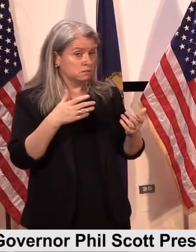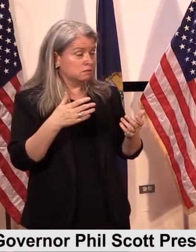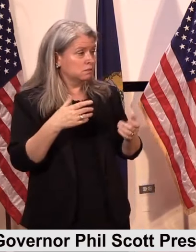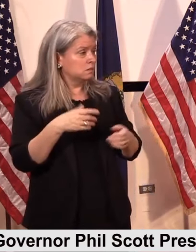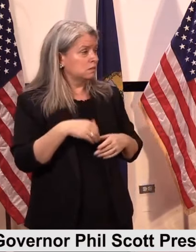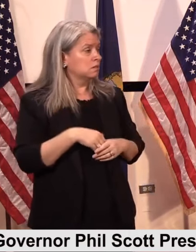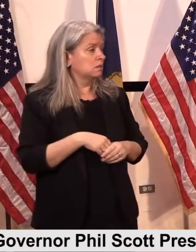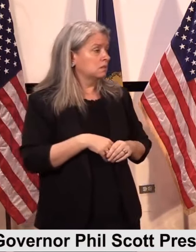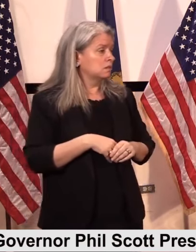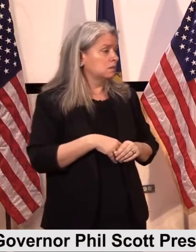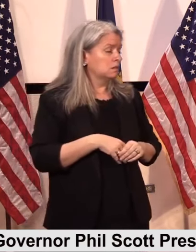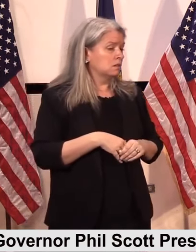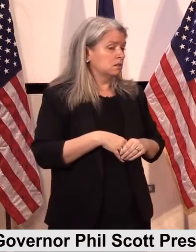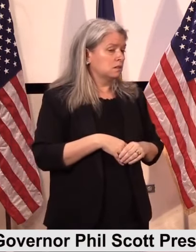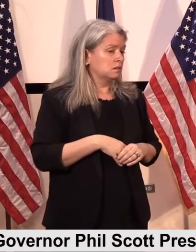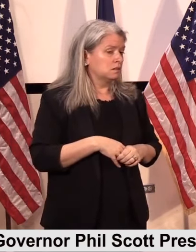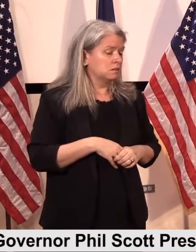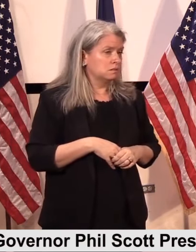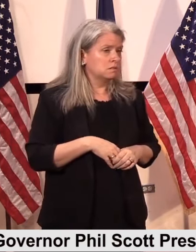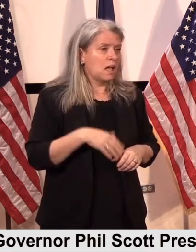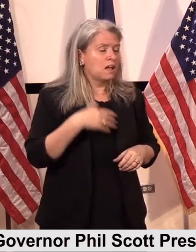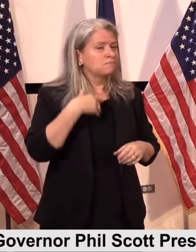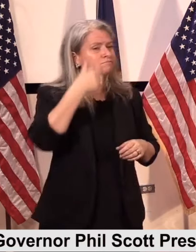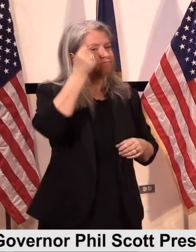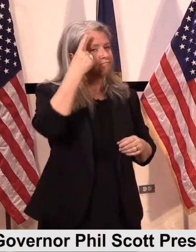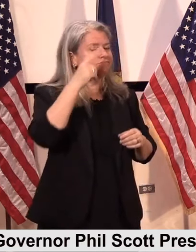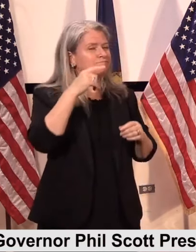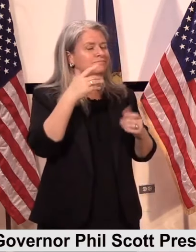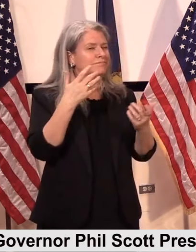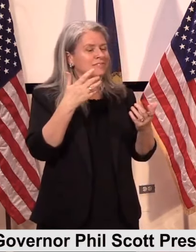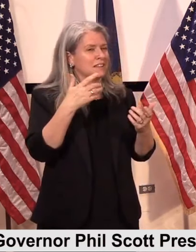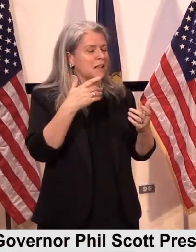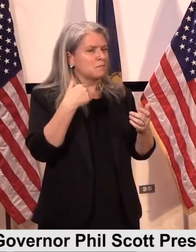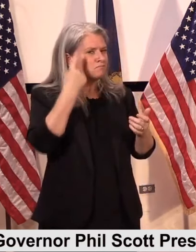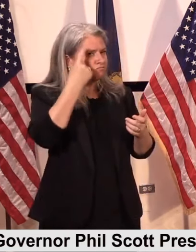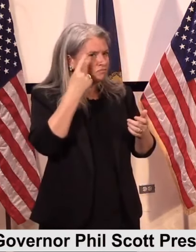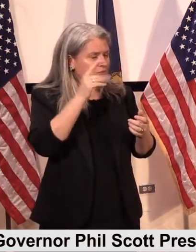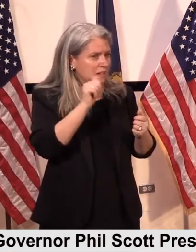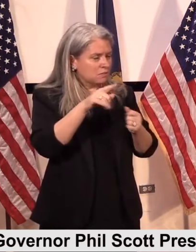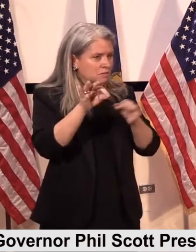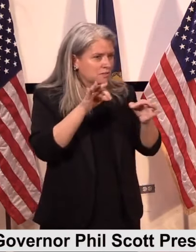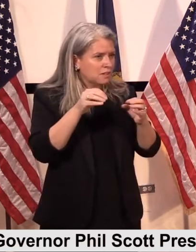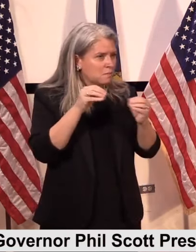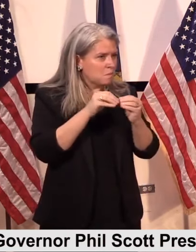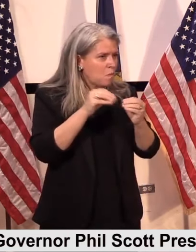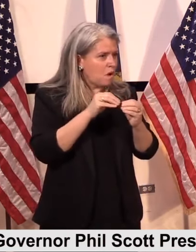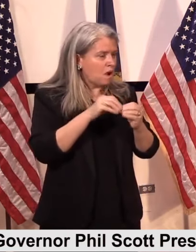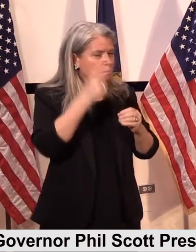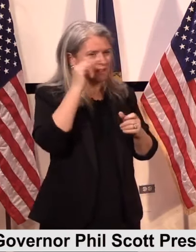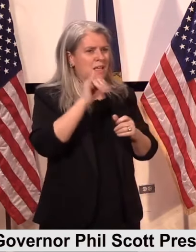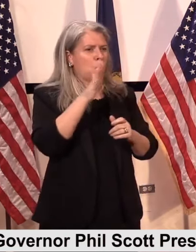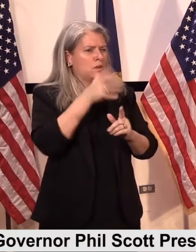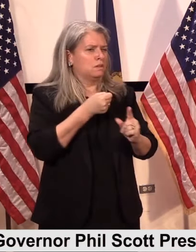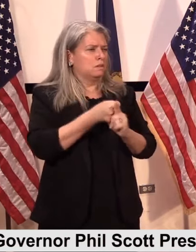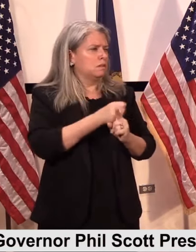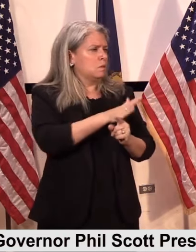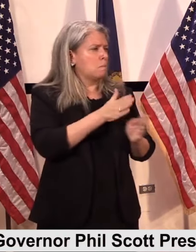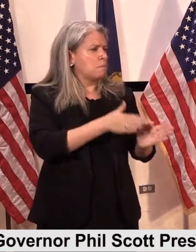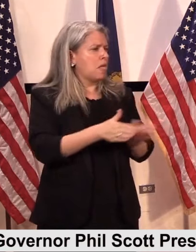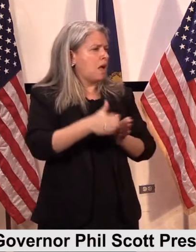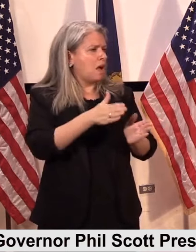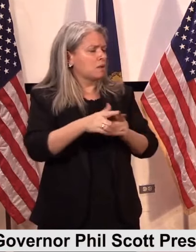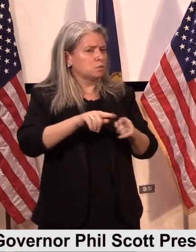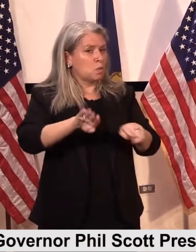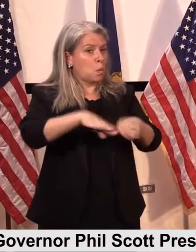It obviously has an effect on how just people generally think about it, but it also would affect the governor's plan to start opening